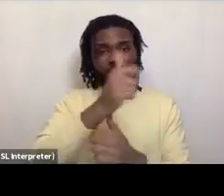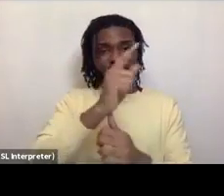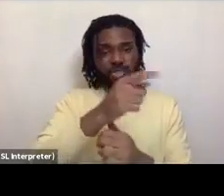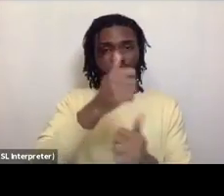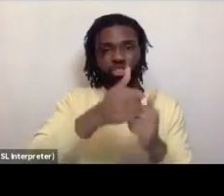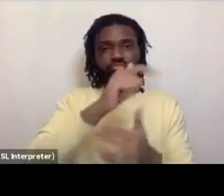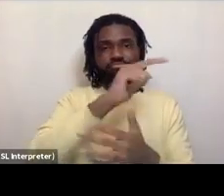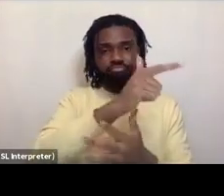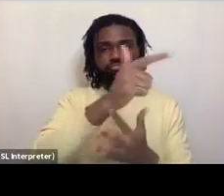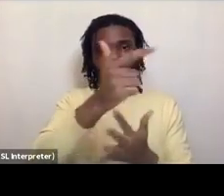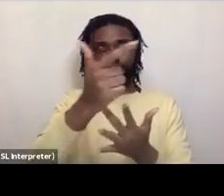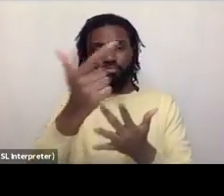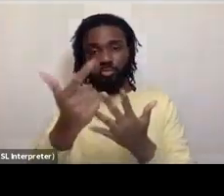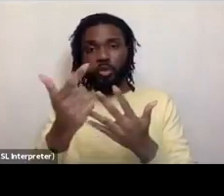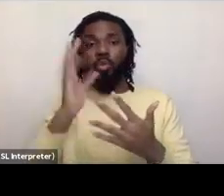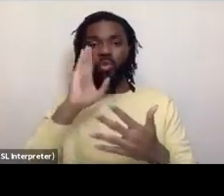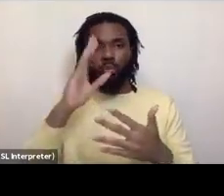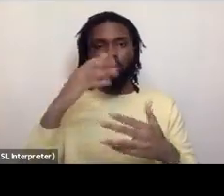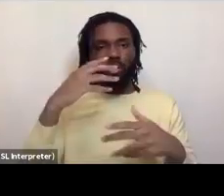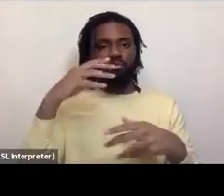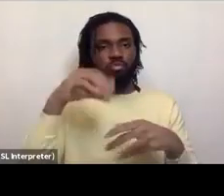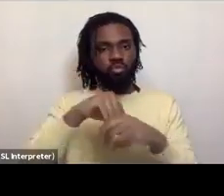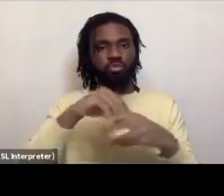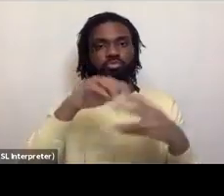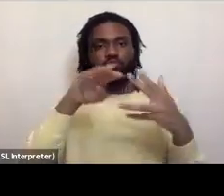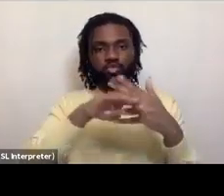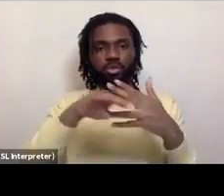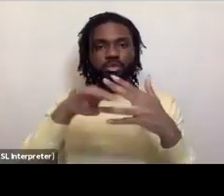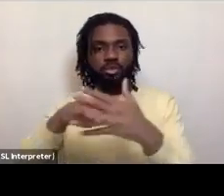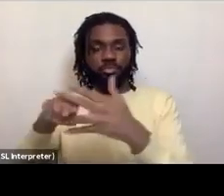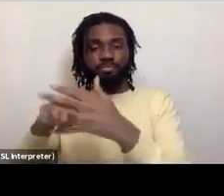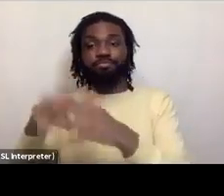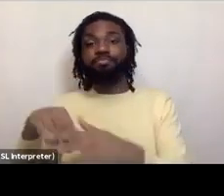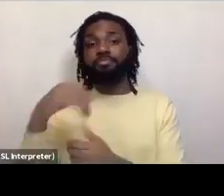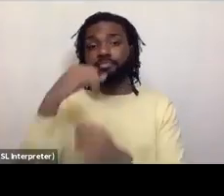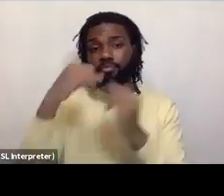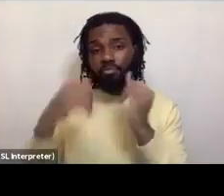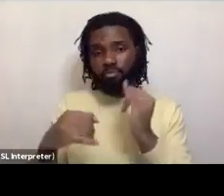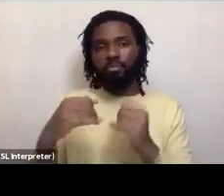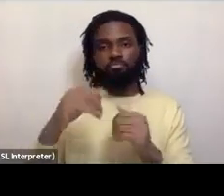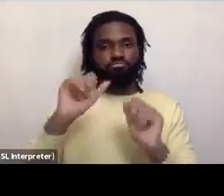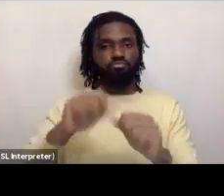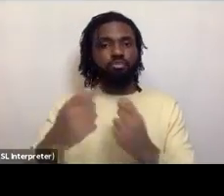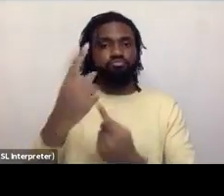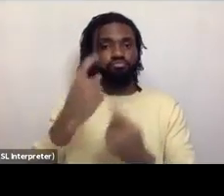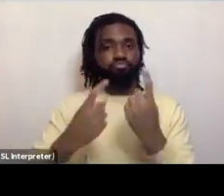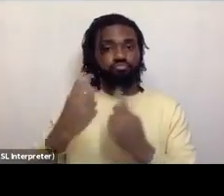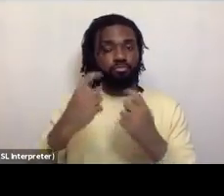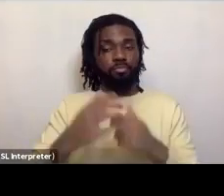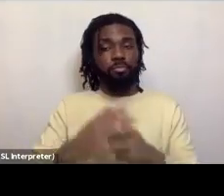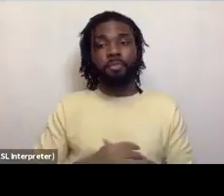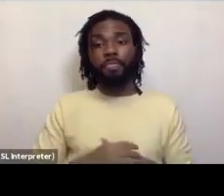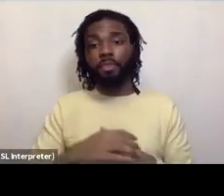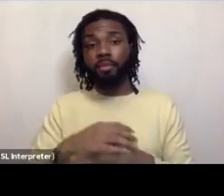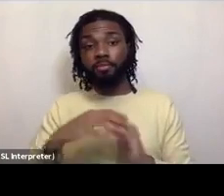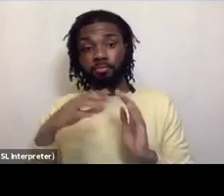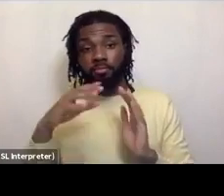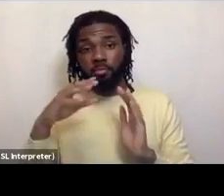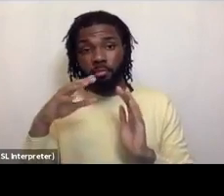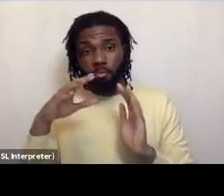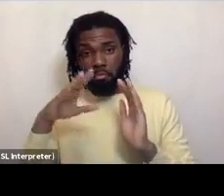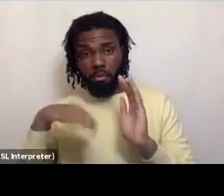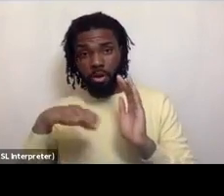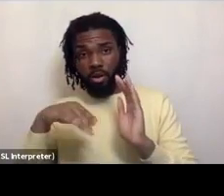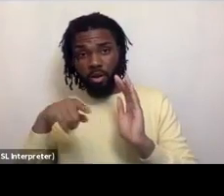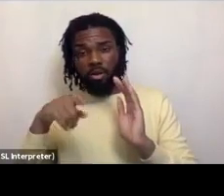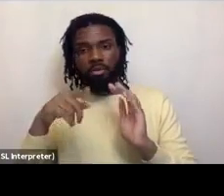in between. And then at the end, there will be time for questions. There's a Q&A feature at the bottom if you're on